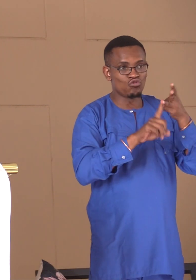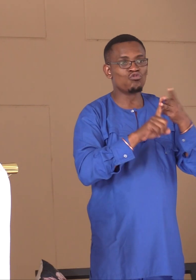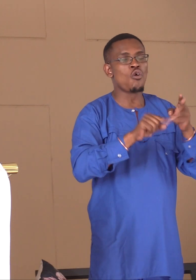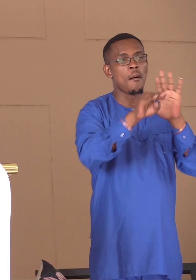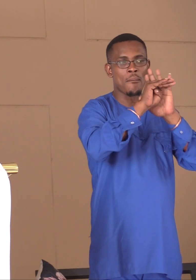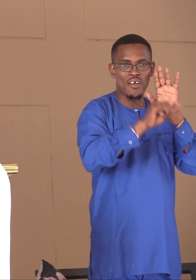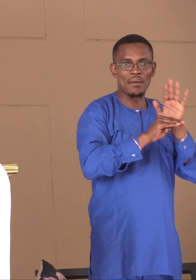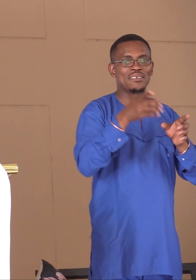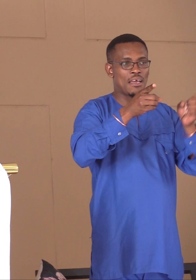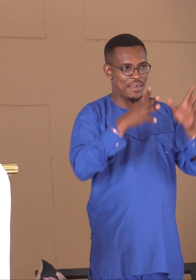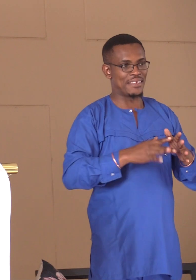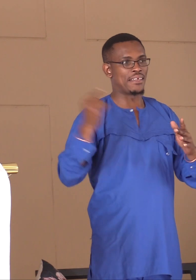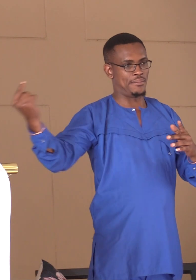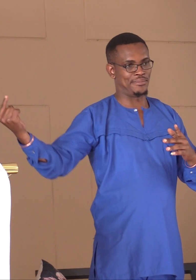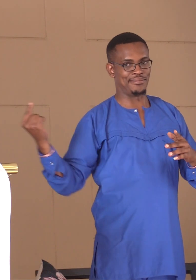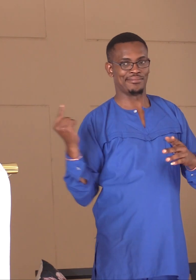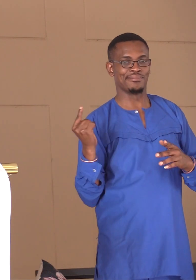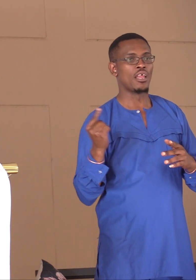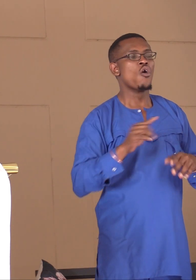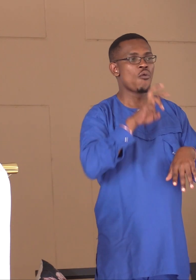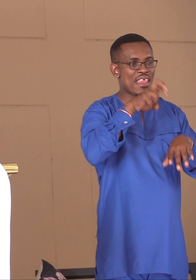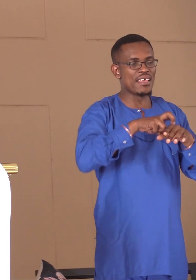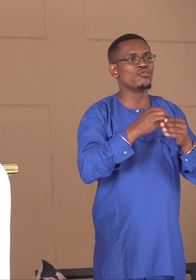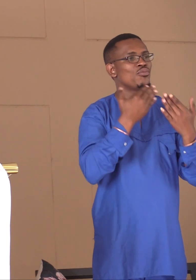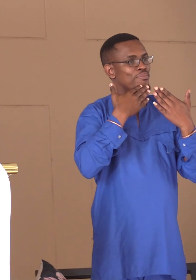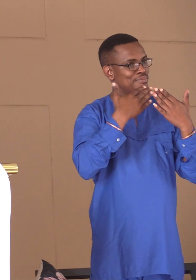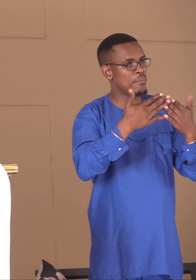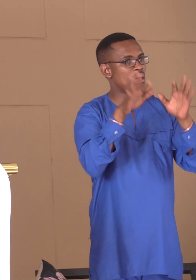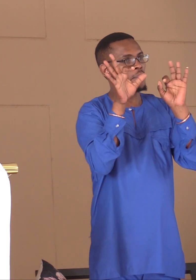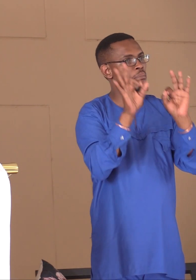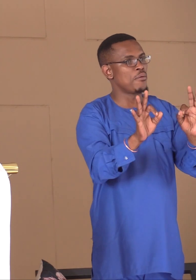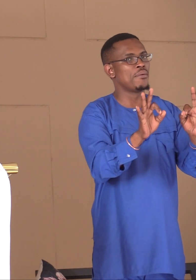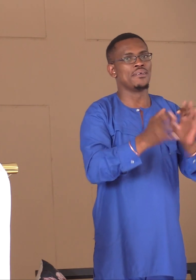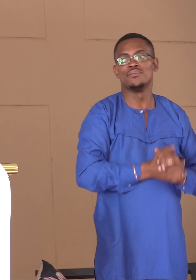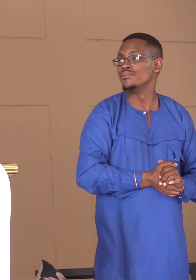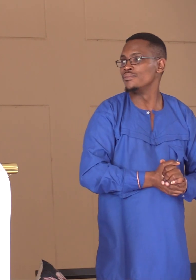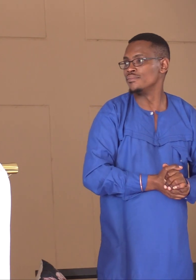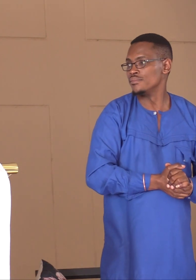tlemo. Re ba leboga officially le ba bone.